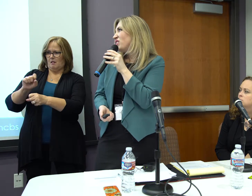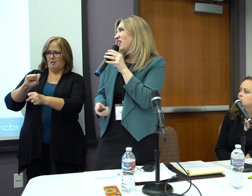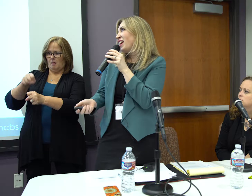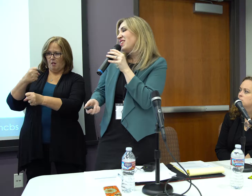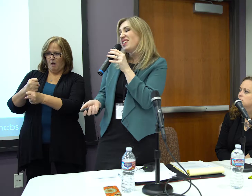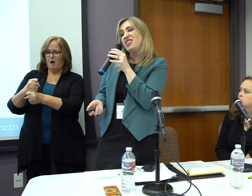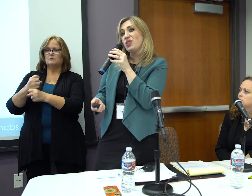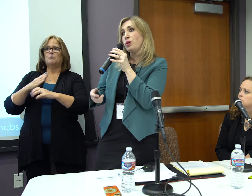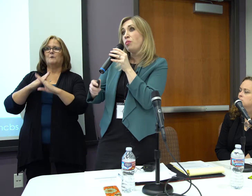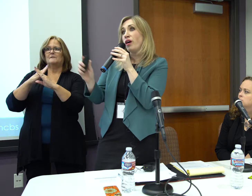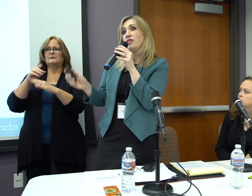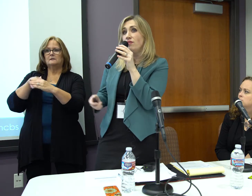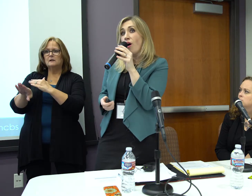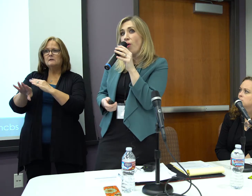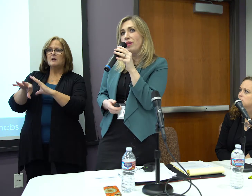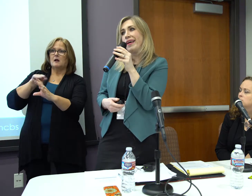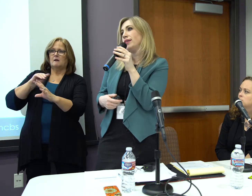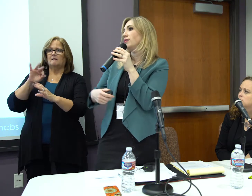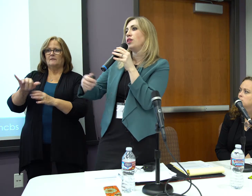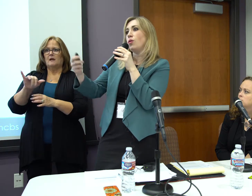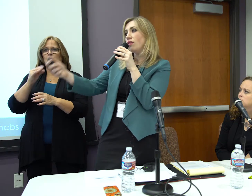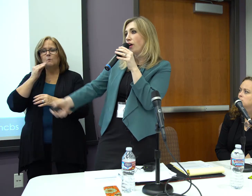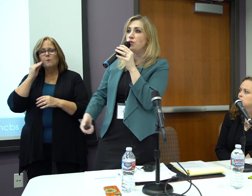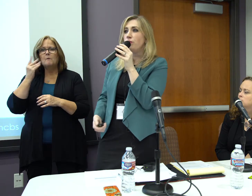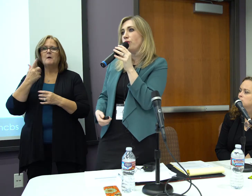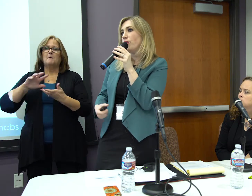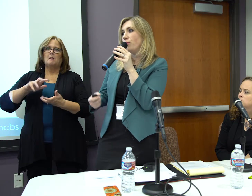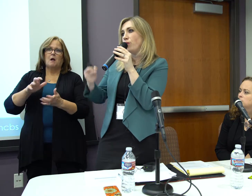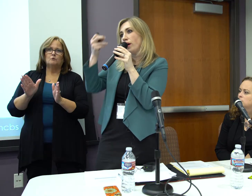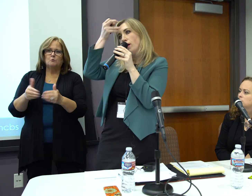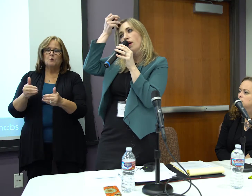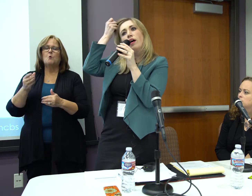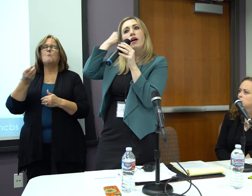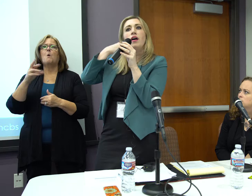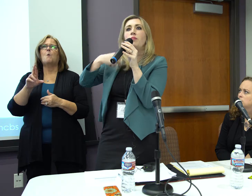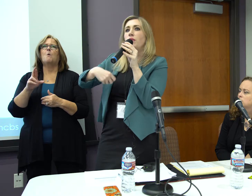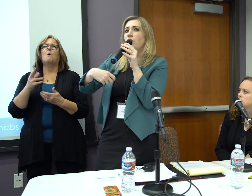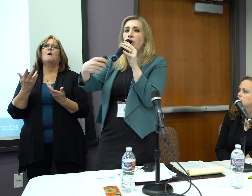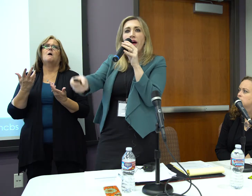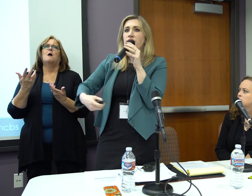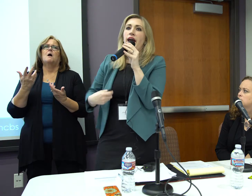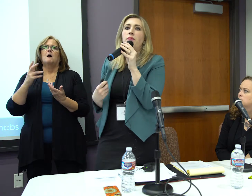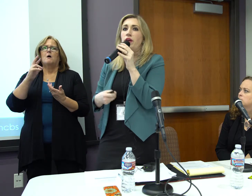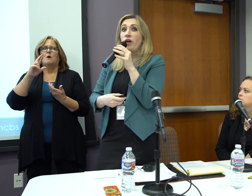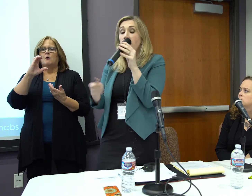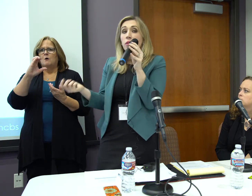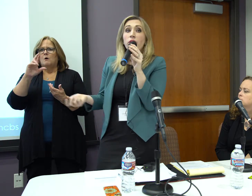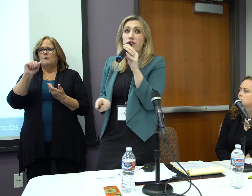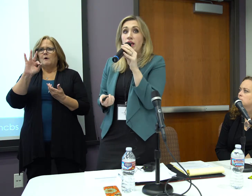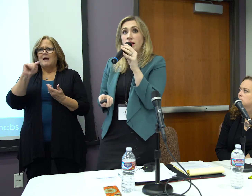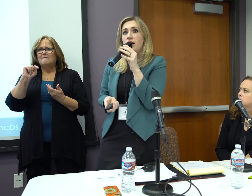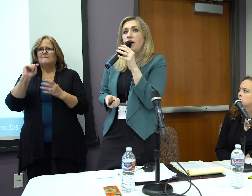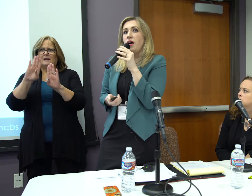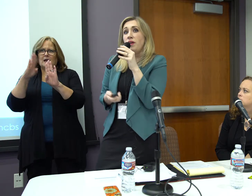individual's entrance and exit into certain parts of the home, like, a laundry room or a craft cabinet or any